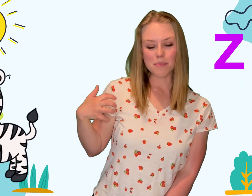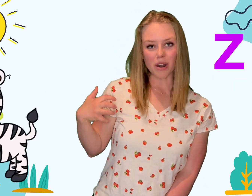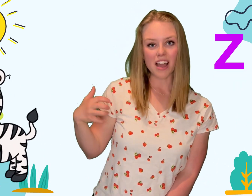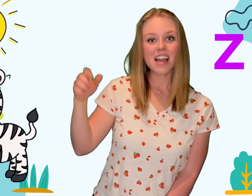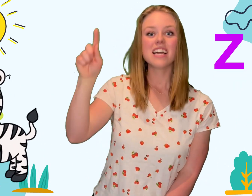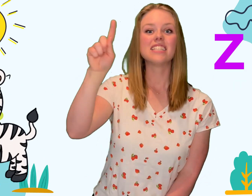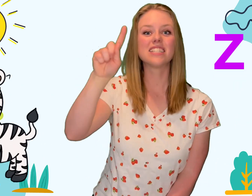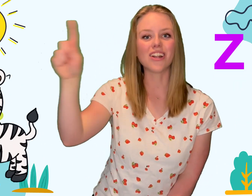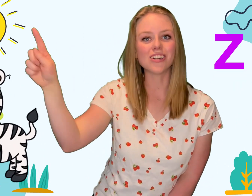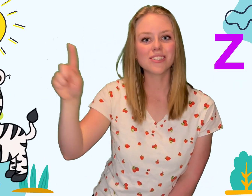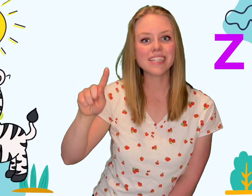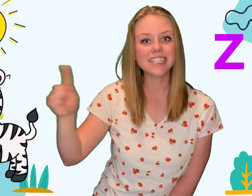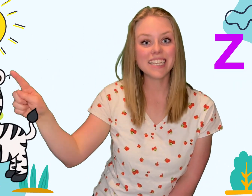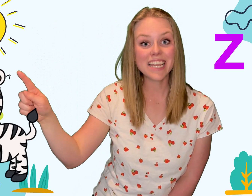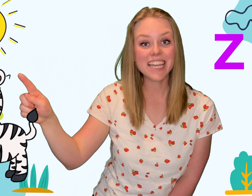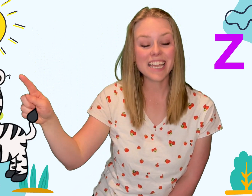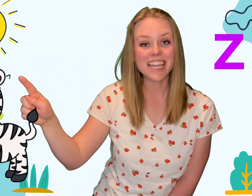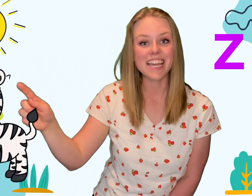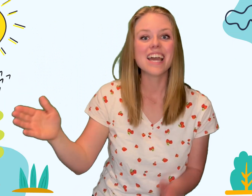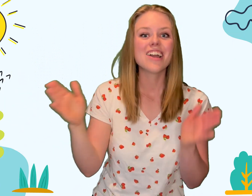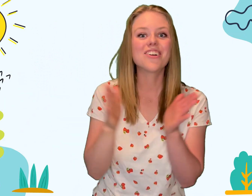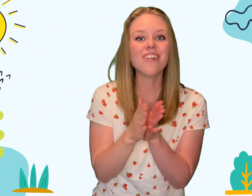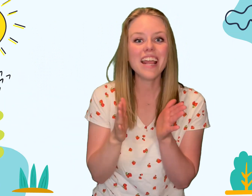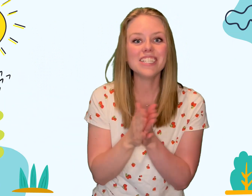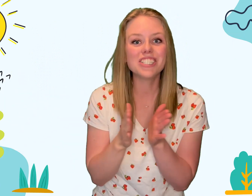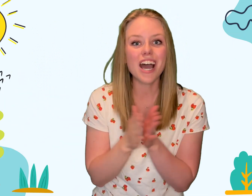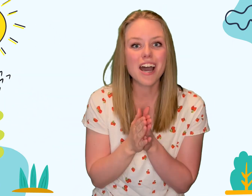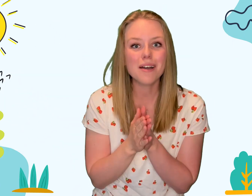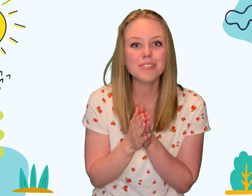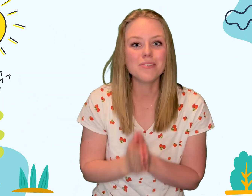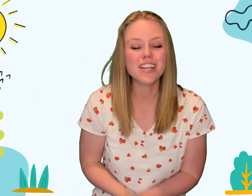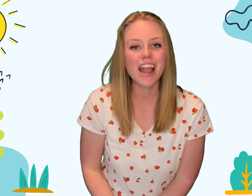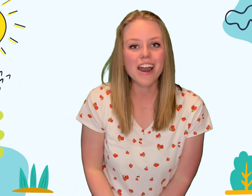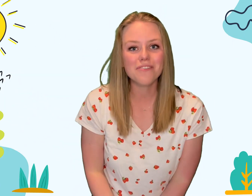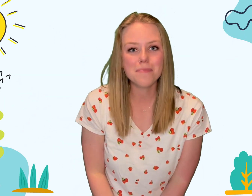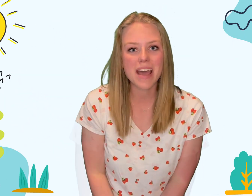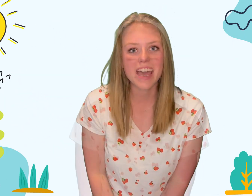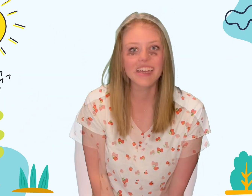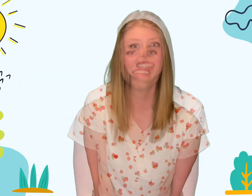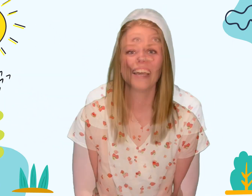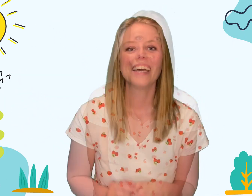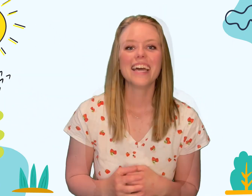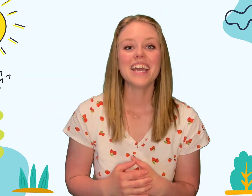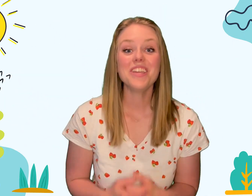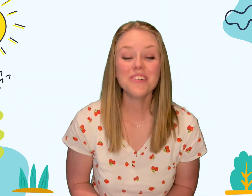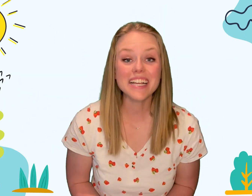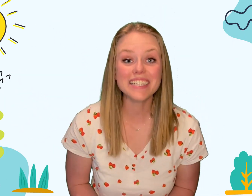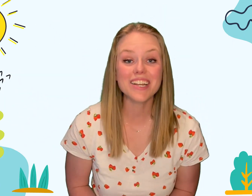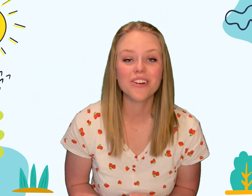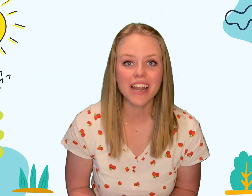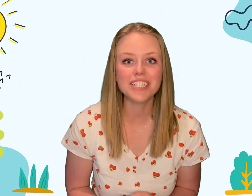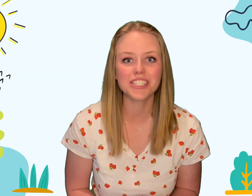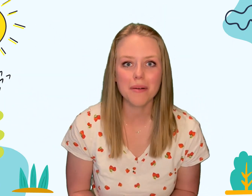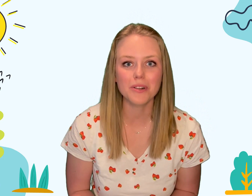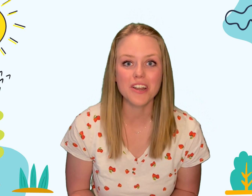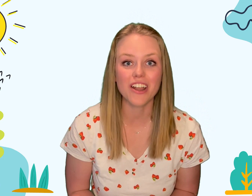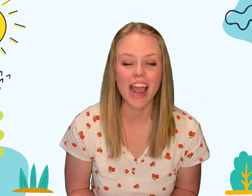Zebra starts with Z. Great job doing your alphabet. You guys did a great job learning your